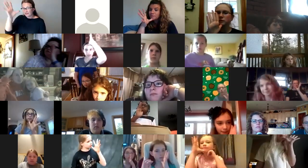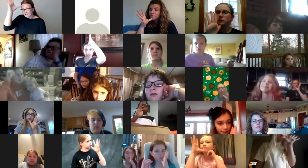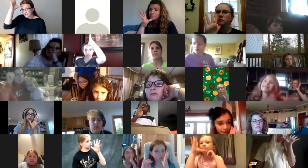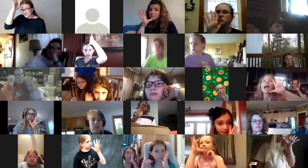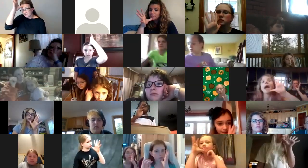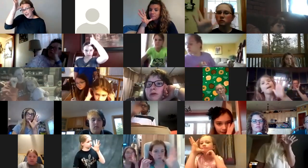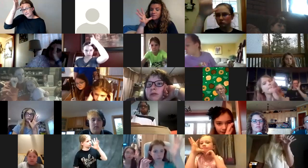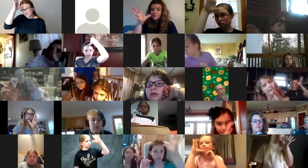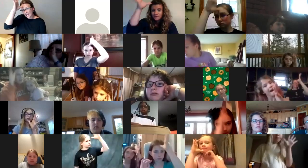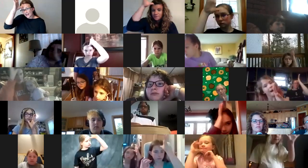And this is the sign for dad.